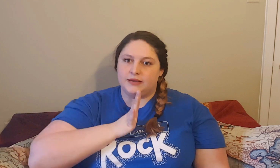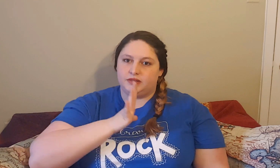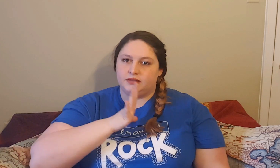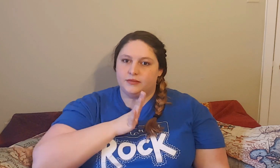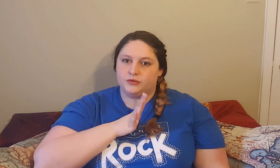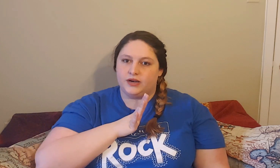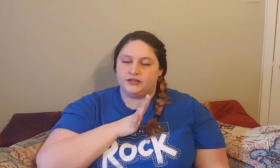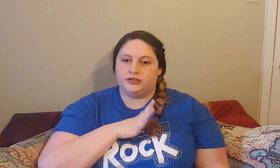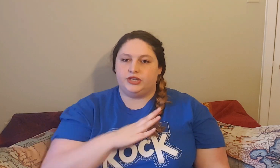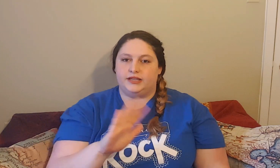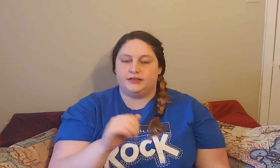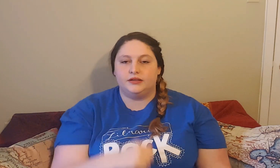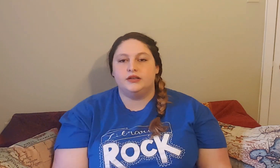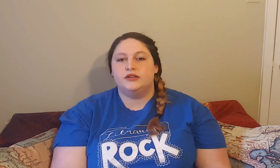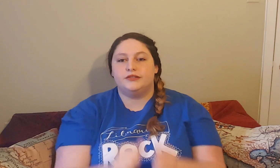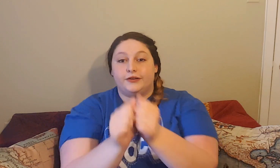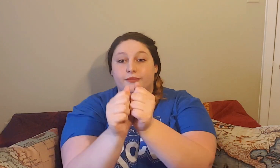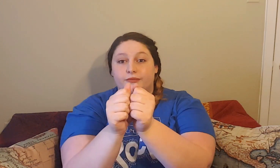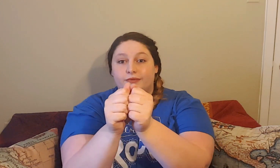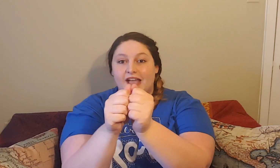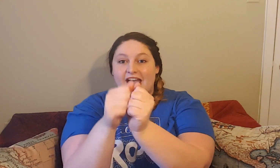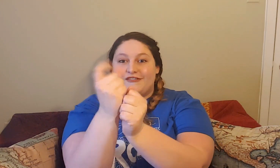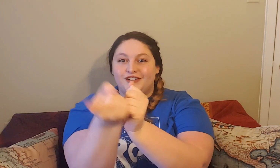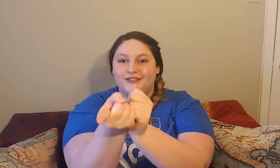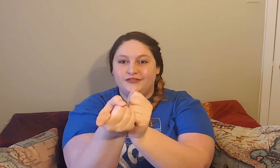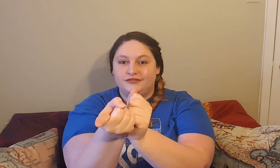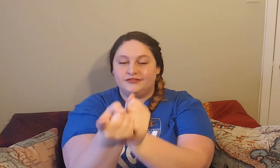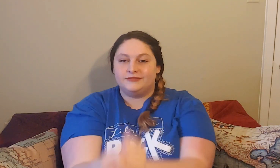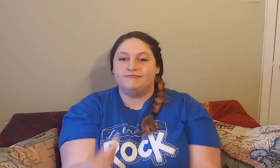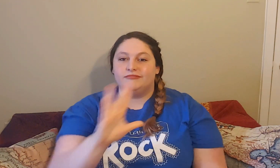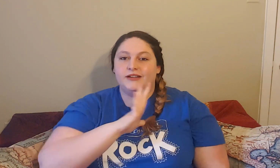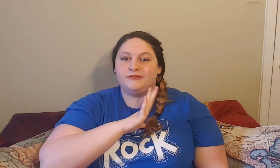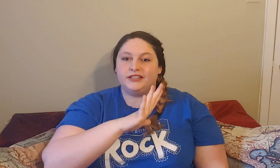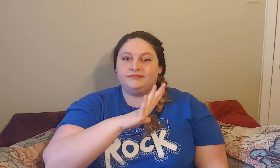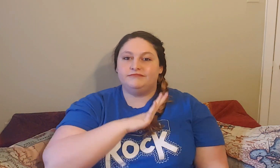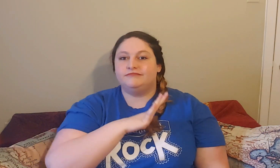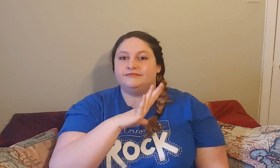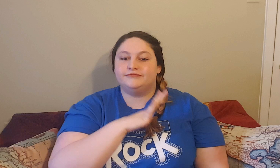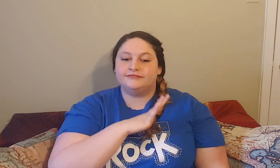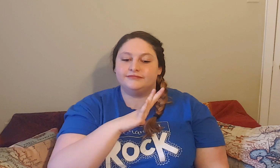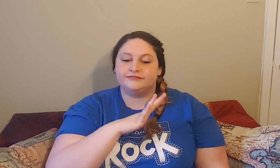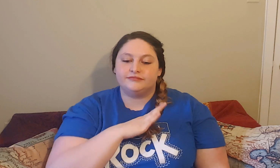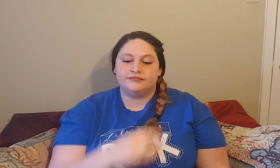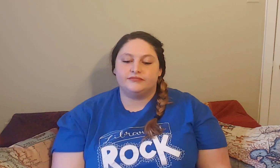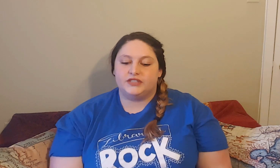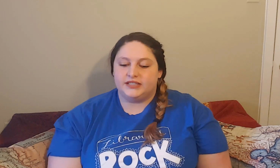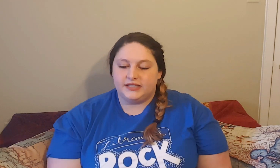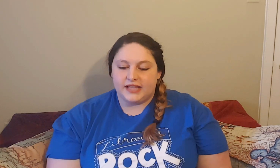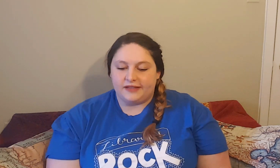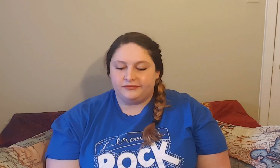tap the thumb twice on your chest. So how are you? I'm fine. Just like that.